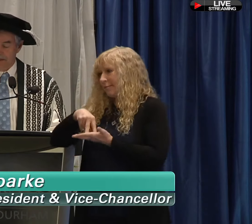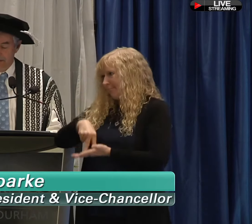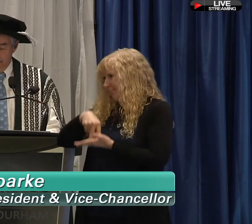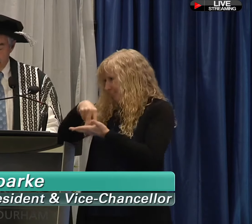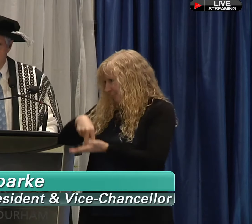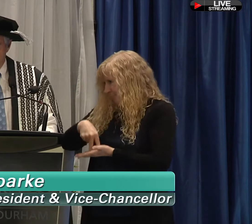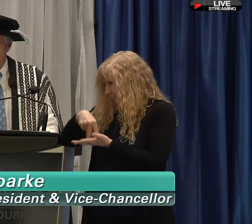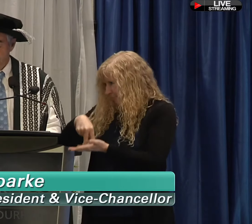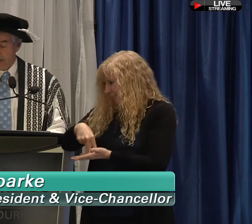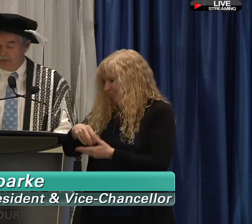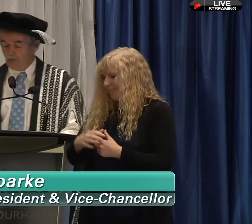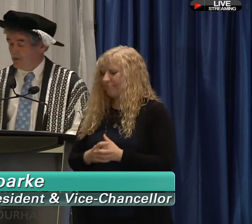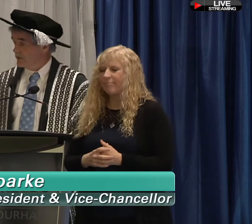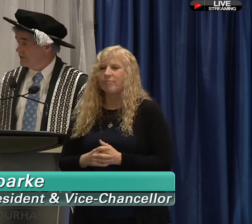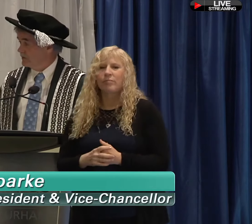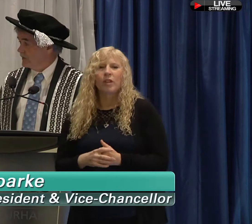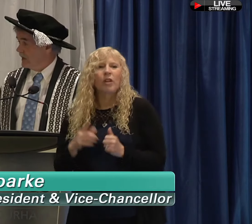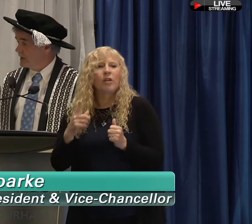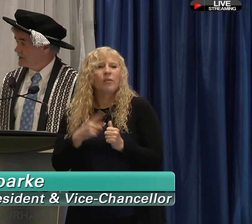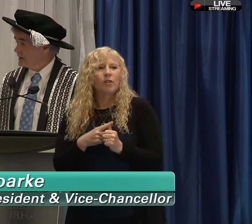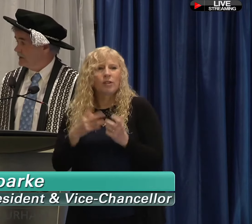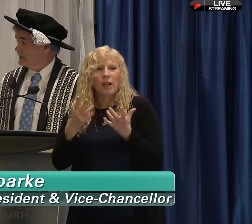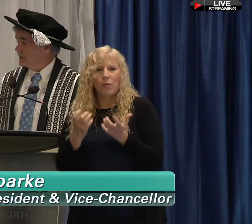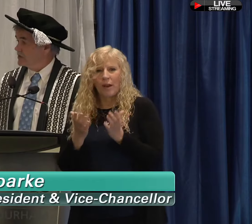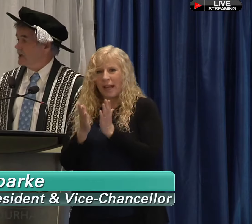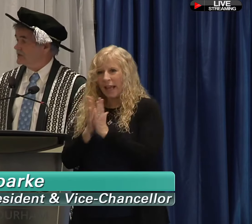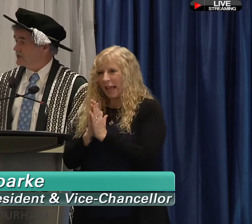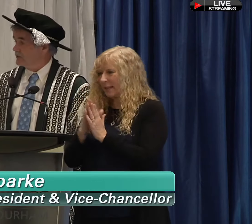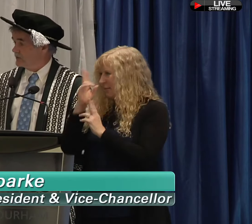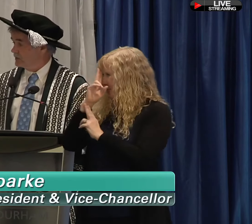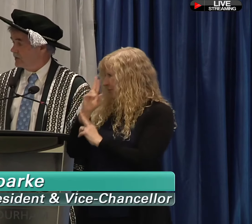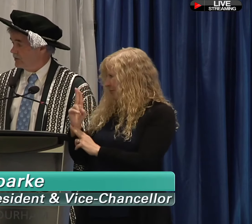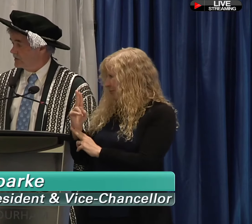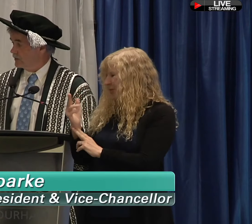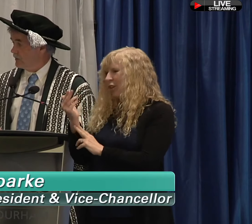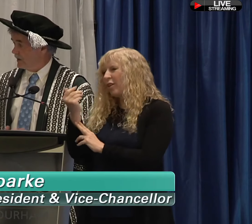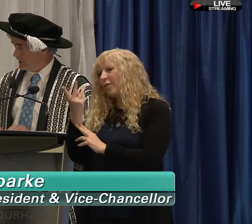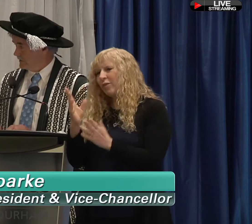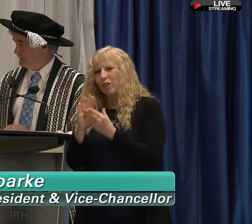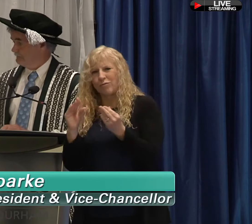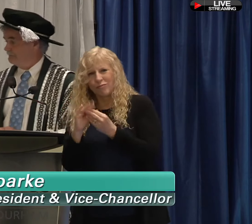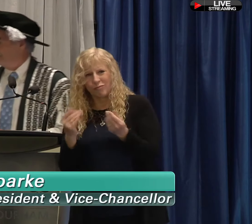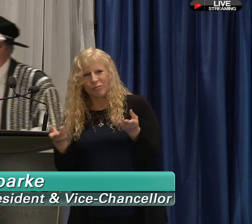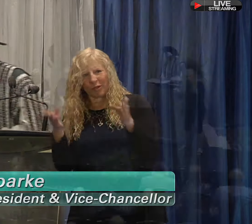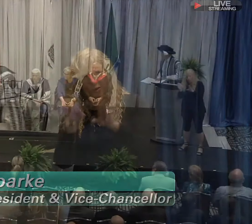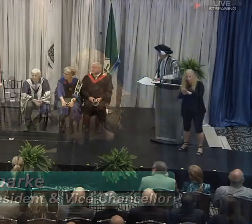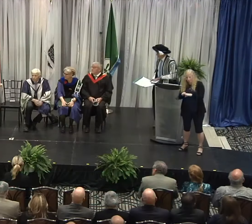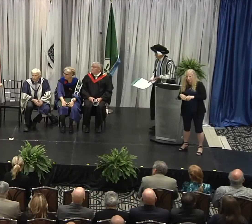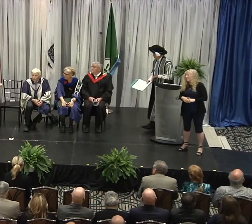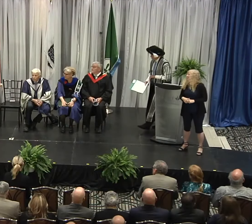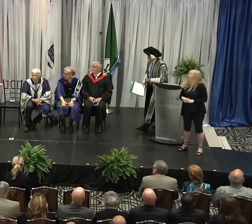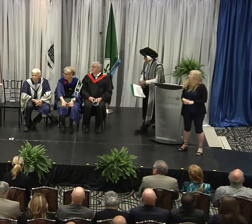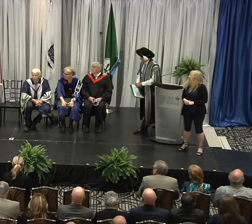for that. First, I want to ask the Chancellor for some closing remarks.